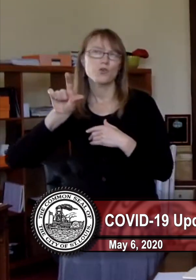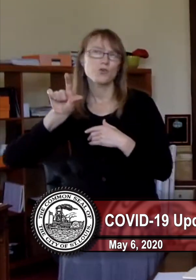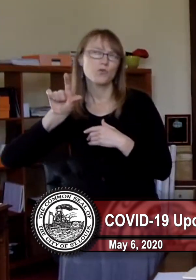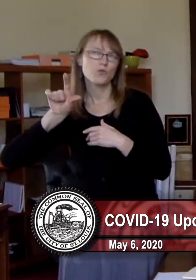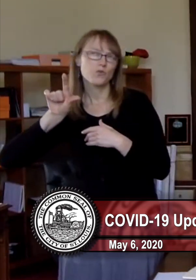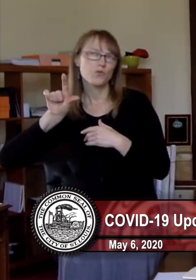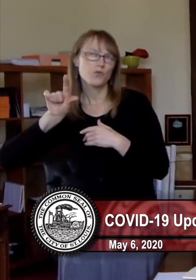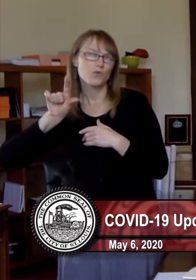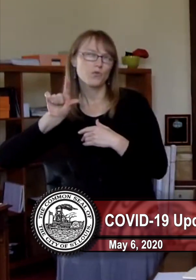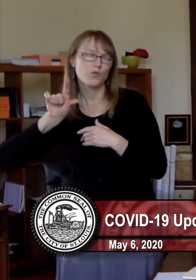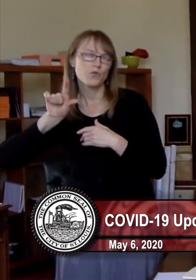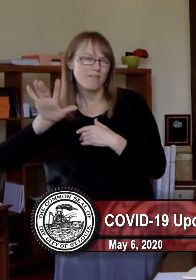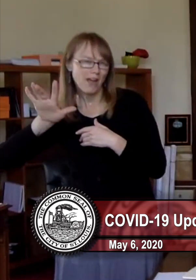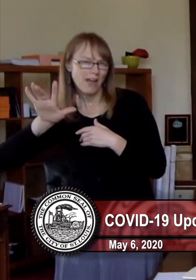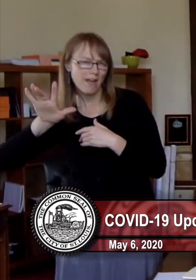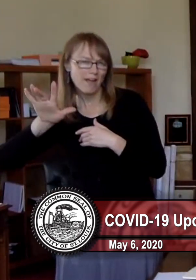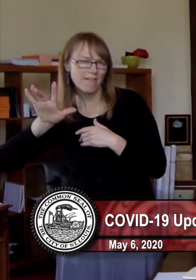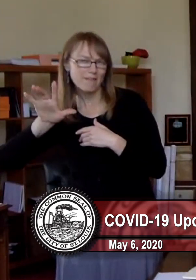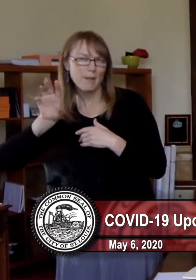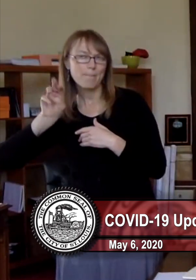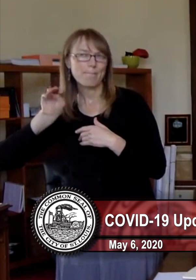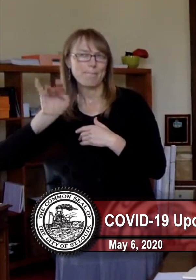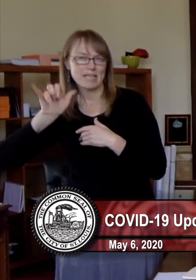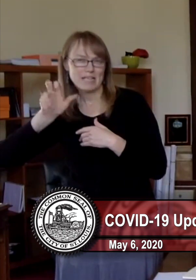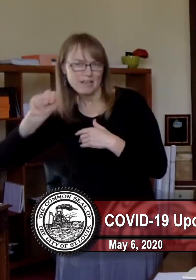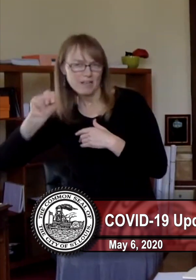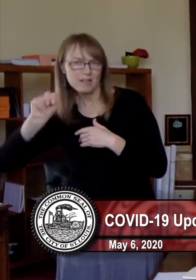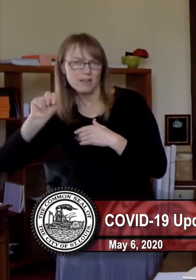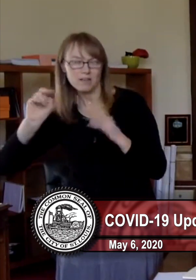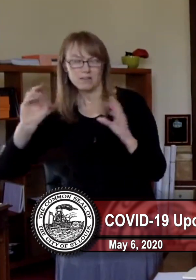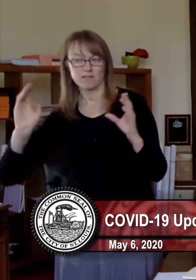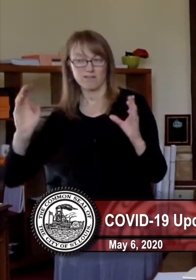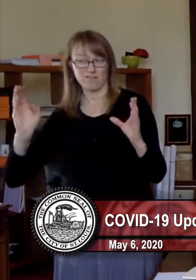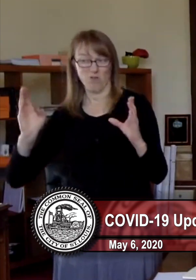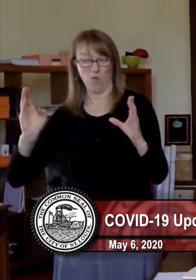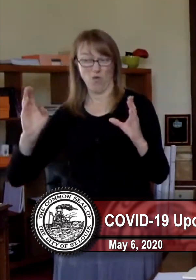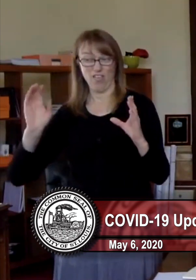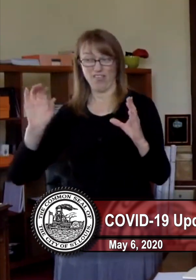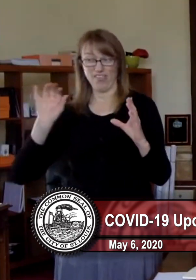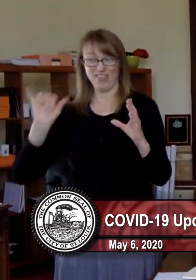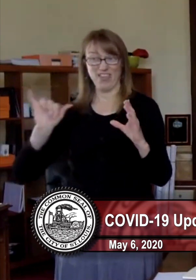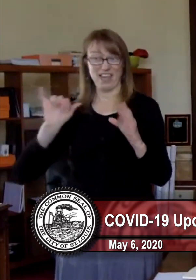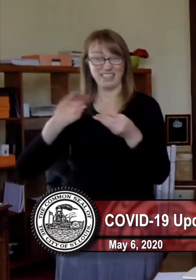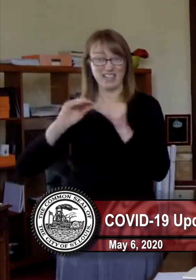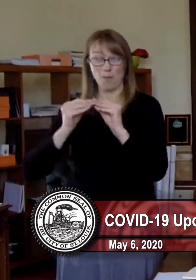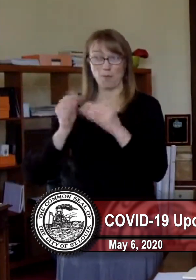$1 million. Right now, there's no